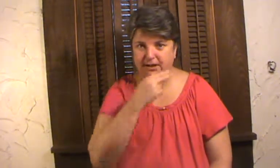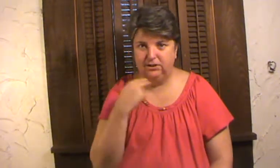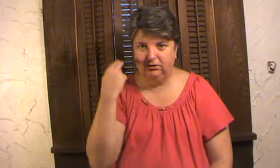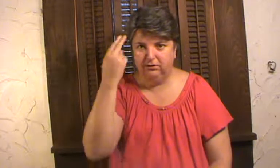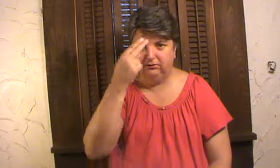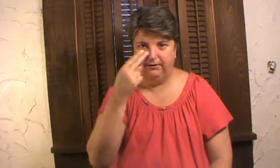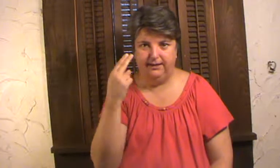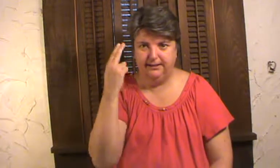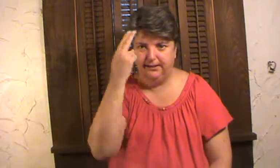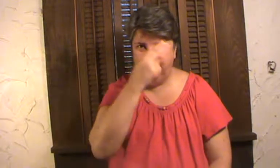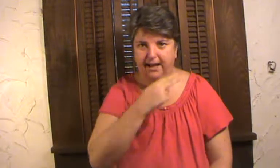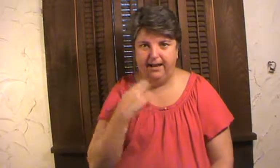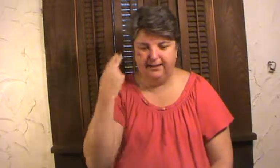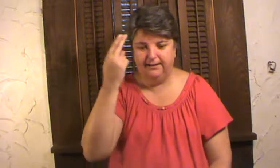circle their face. Handsome.